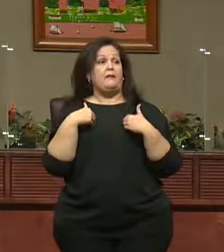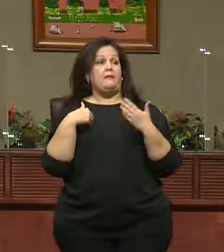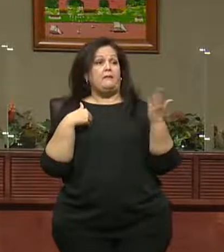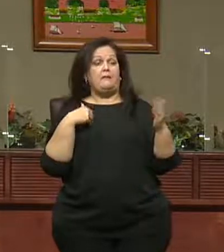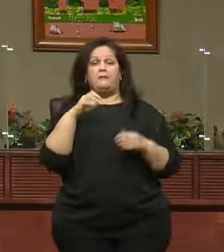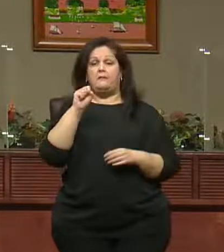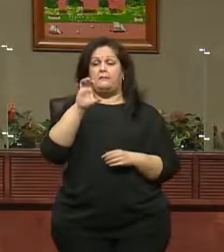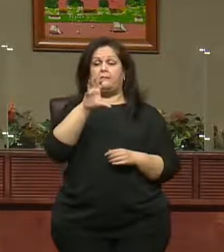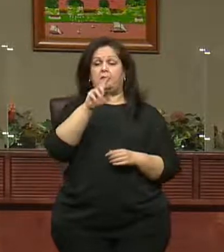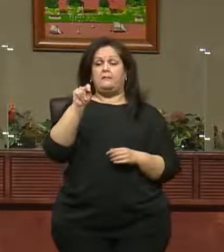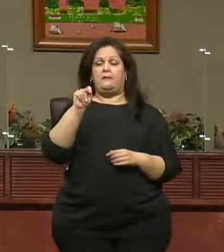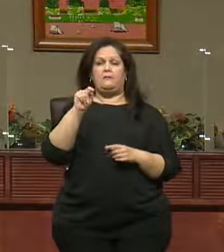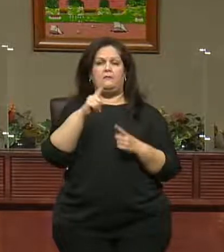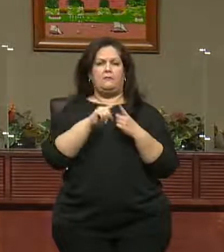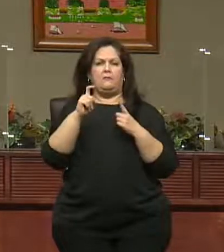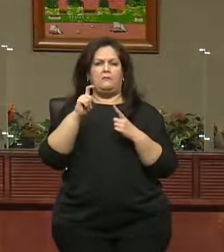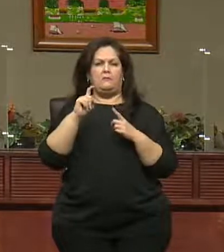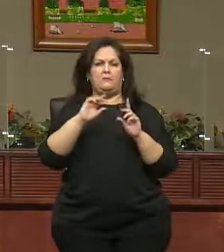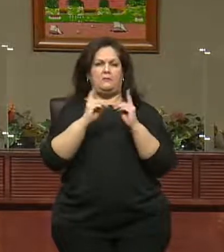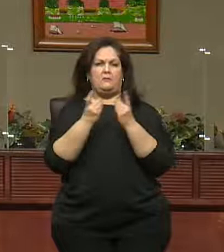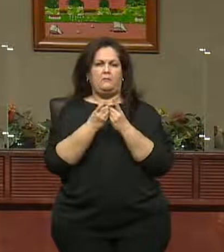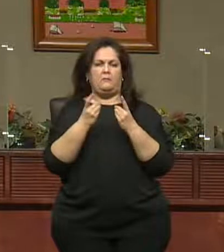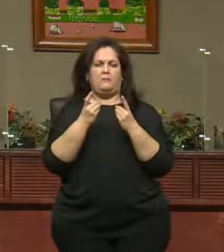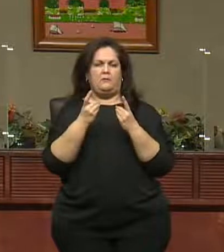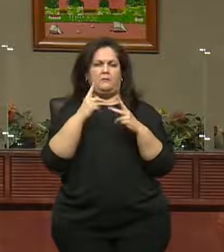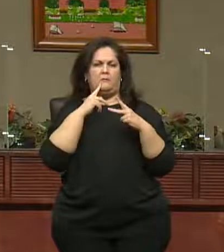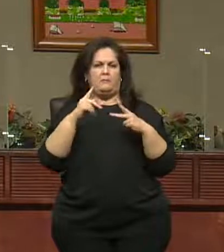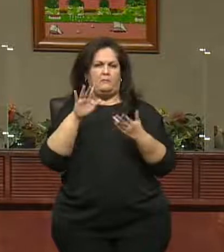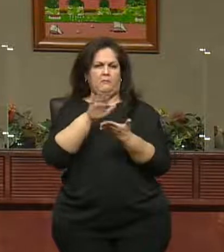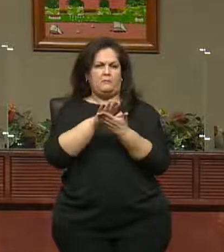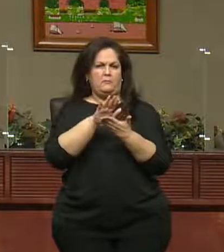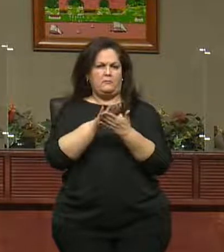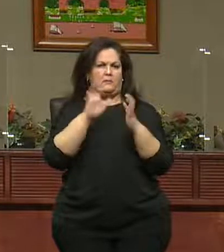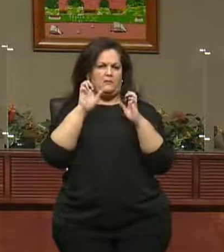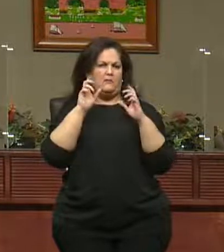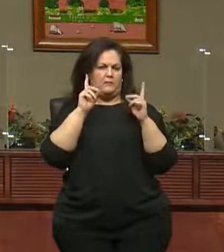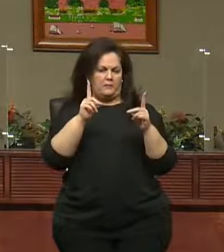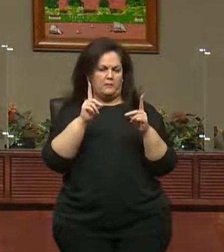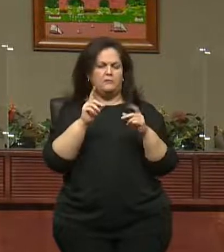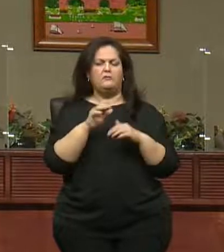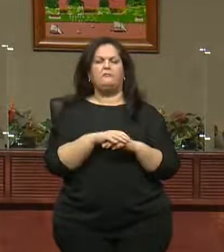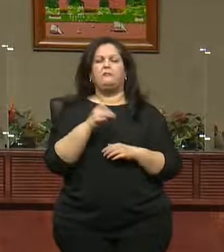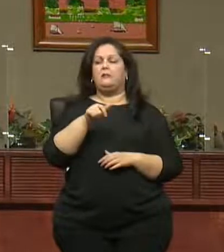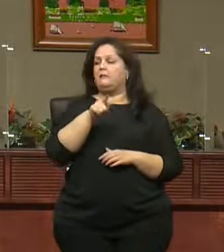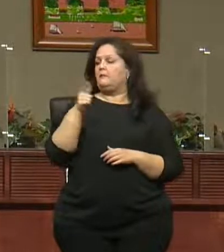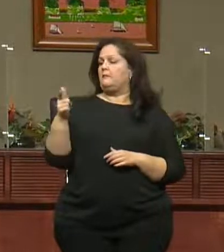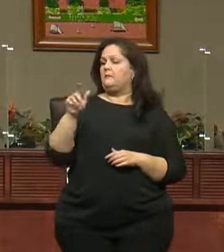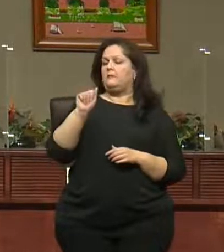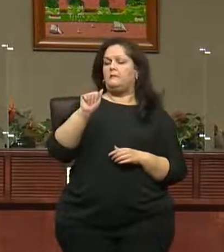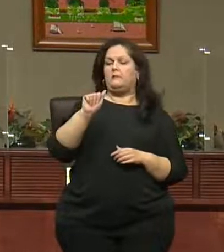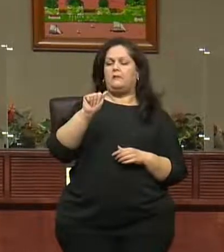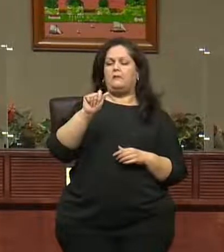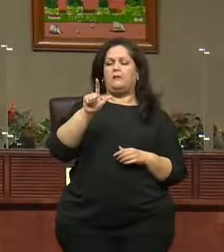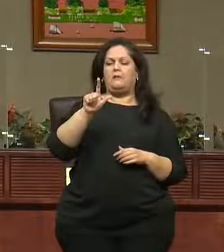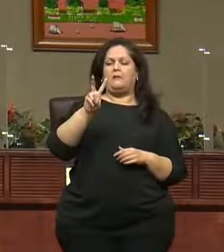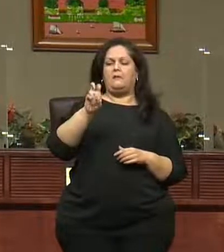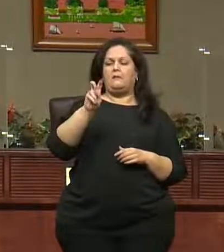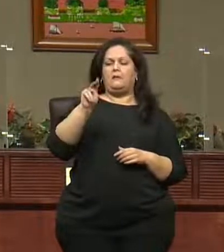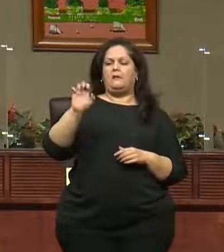us today, should there be any questions for the school district. And with that, I'm going to turn it over now to Ms. Alvina Chu,